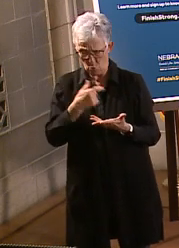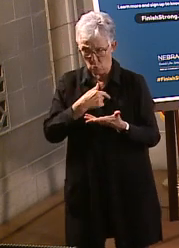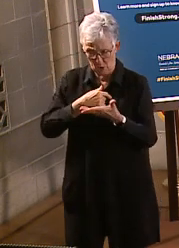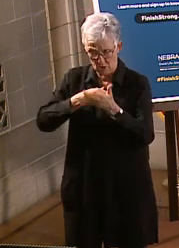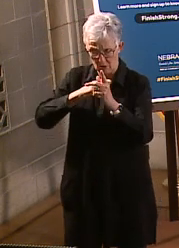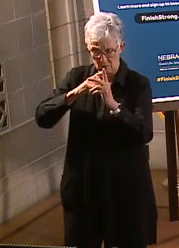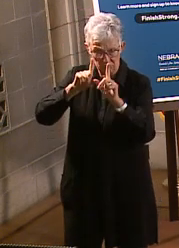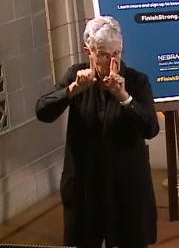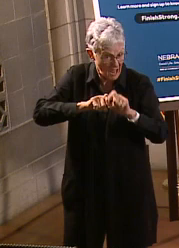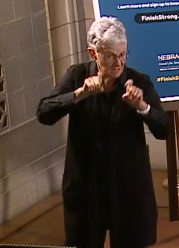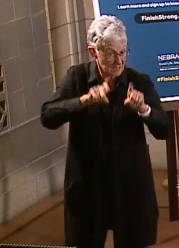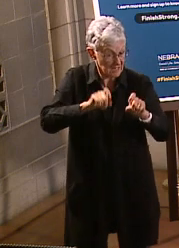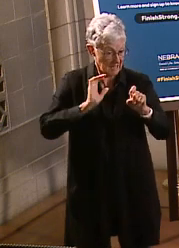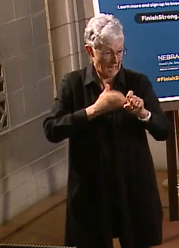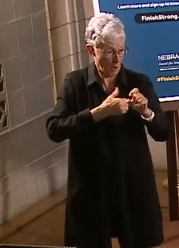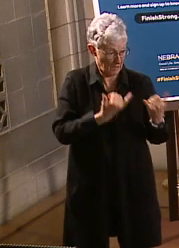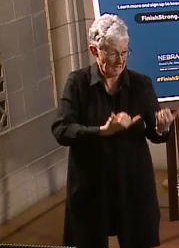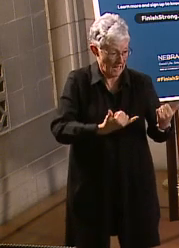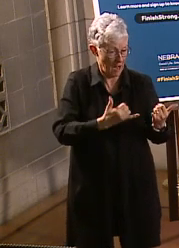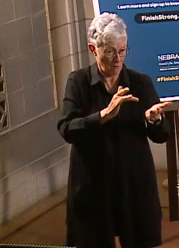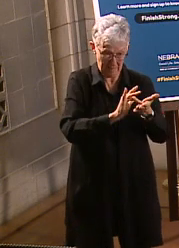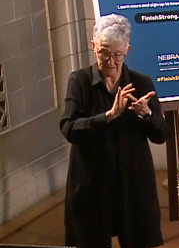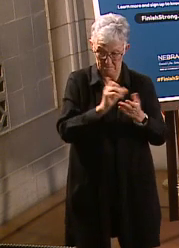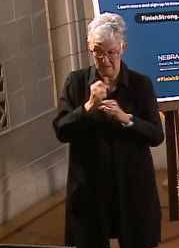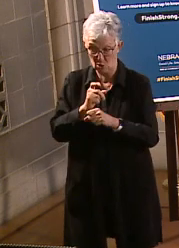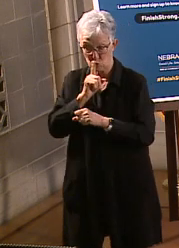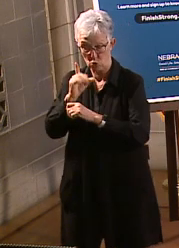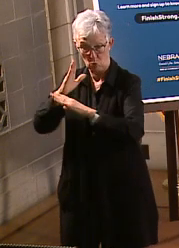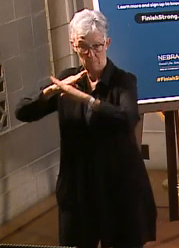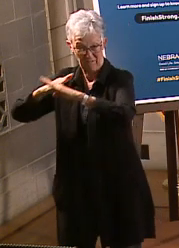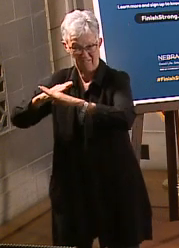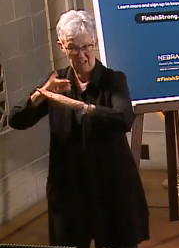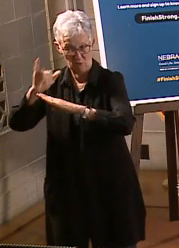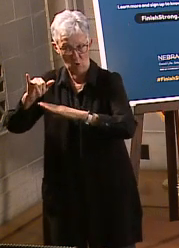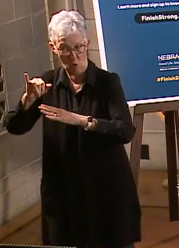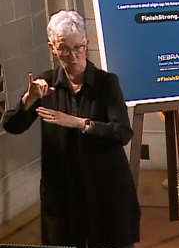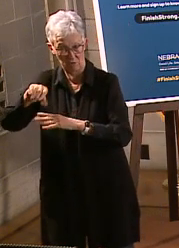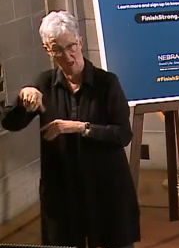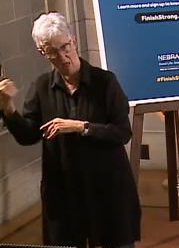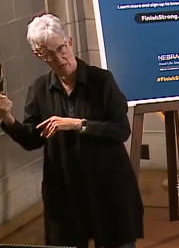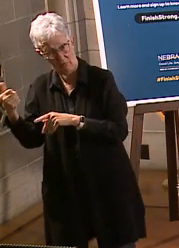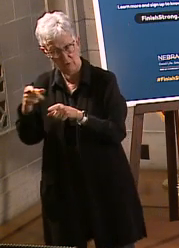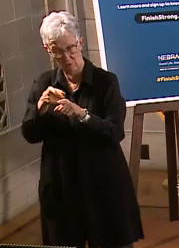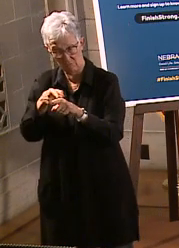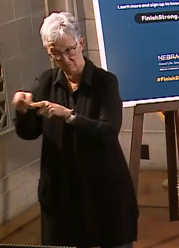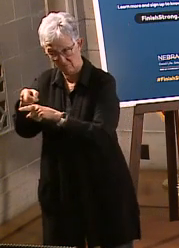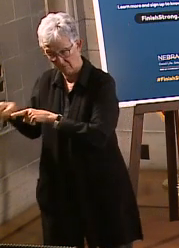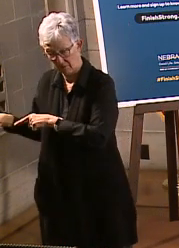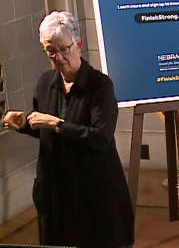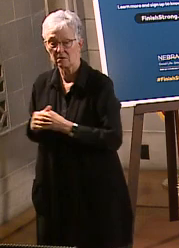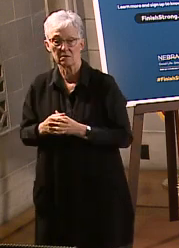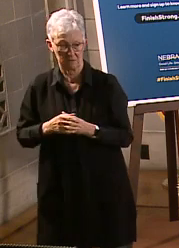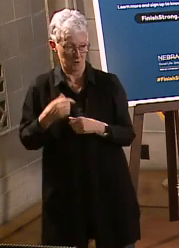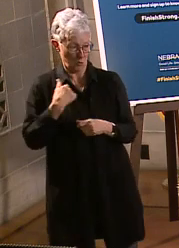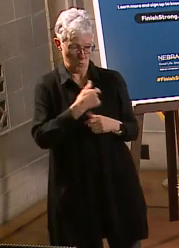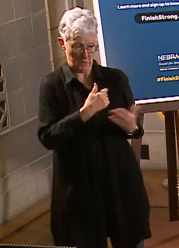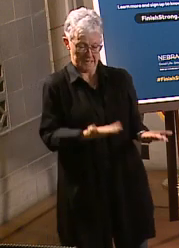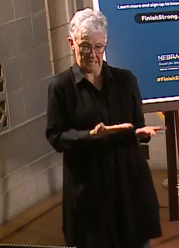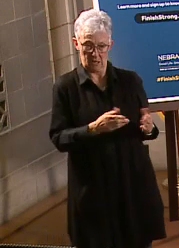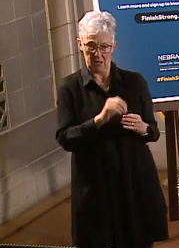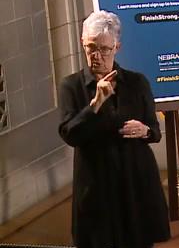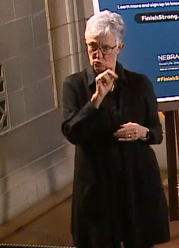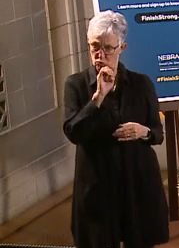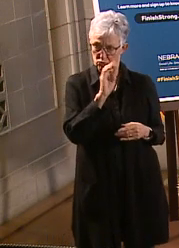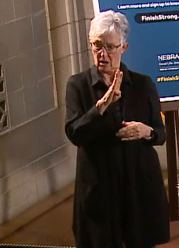follow on, Patrick asked, UNMC has discovered new variants in Nebraska that are not the UK or South African variants. What is being